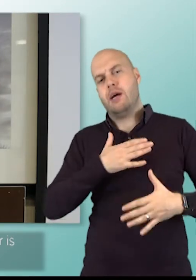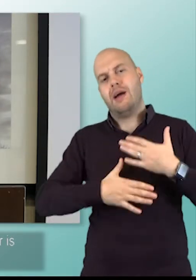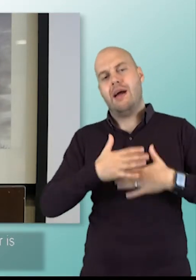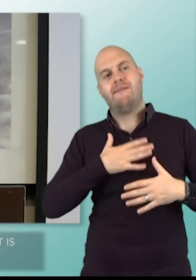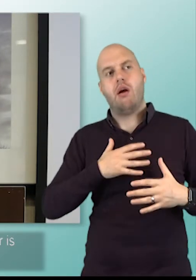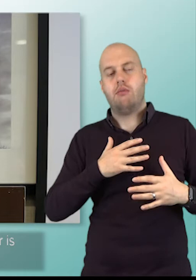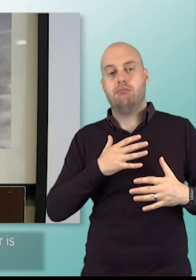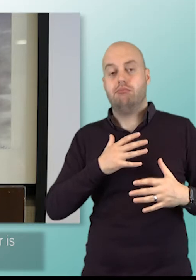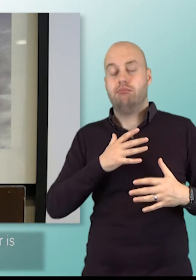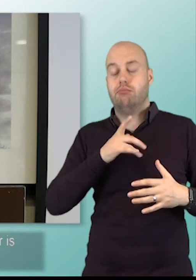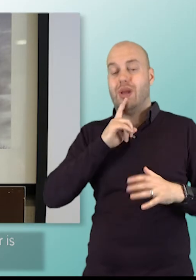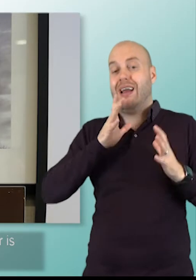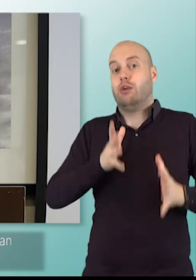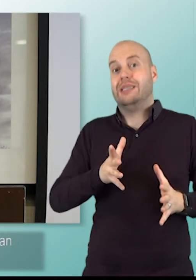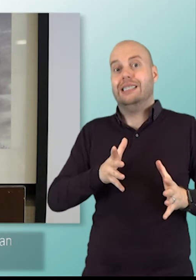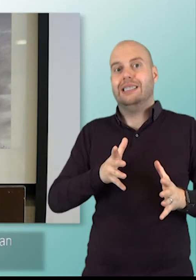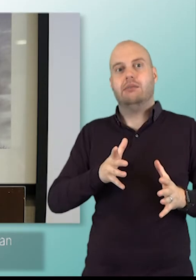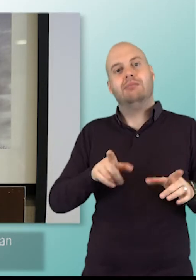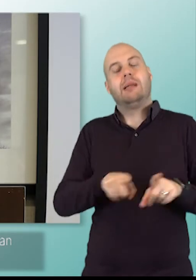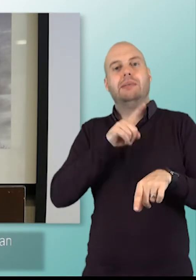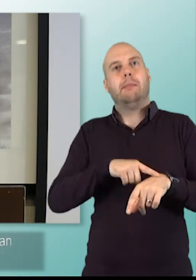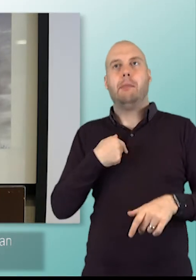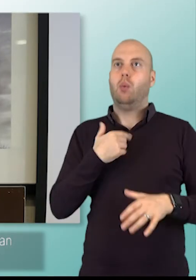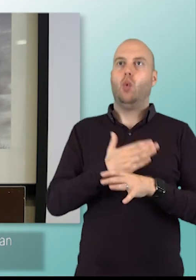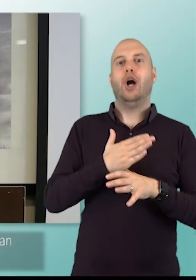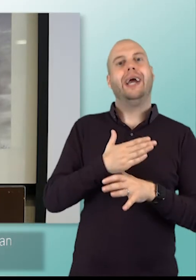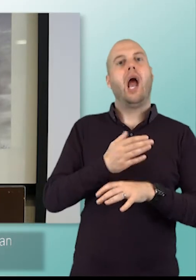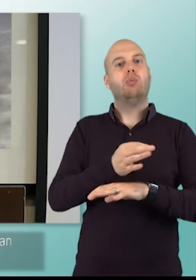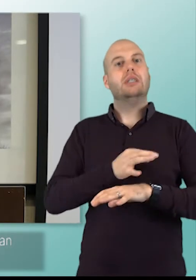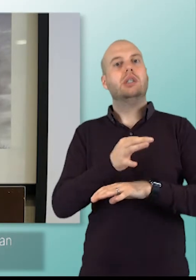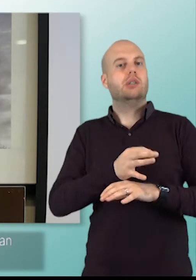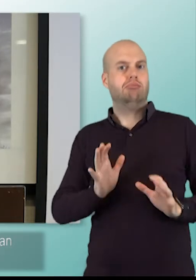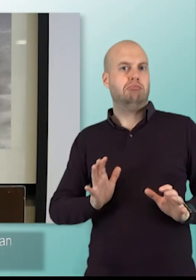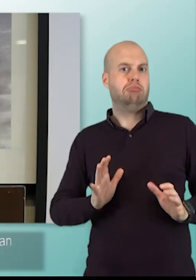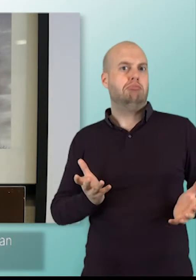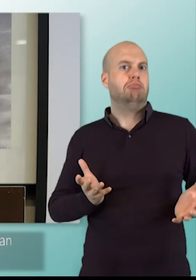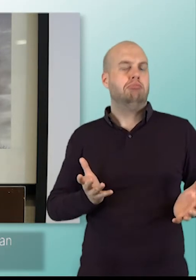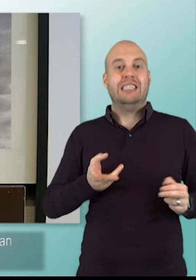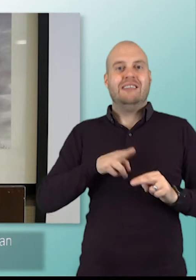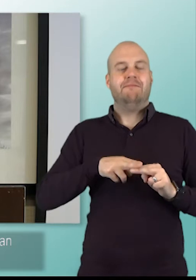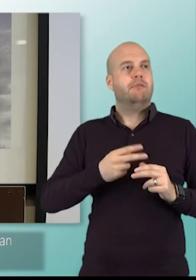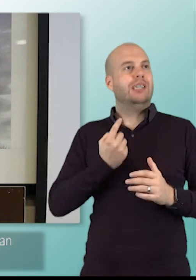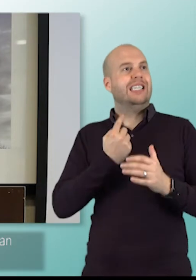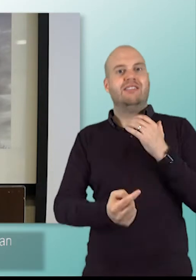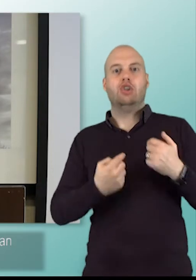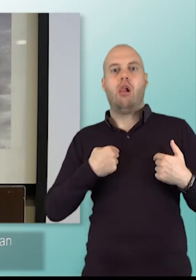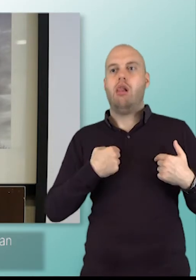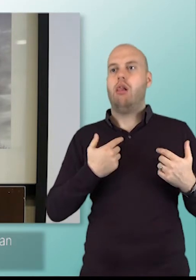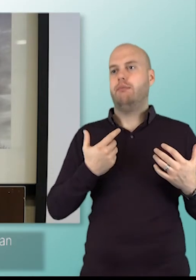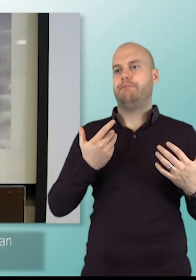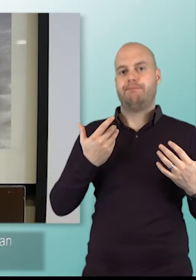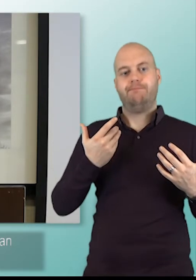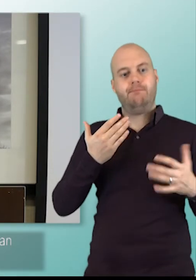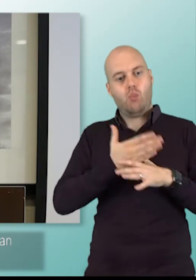doesn't have to be whilst the person is actually working for you. If you decide to remove an individual from the work